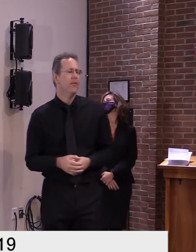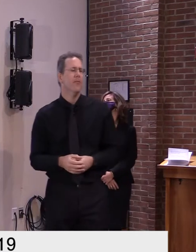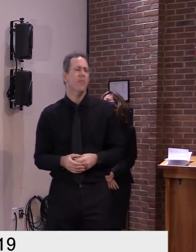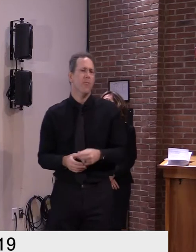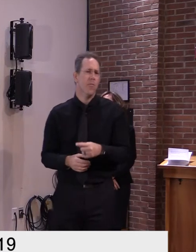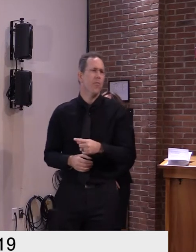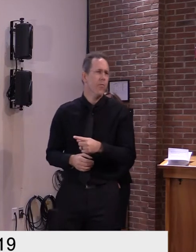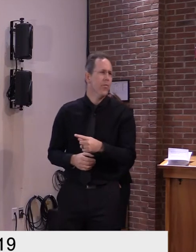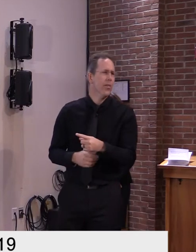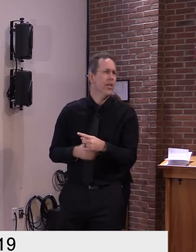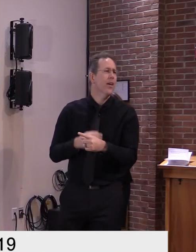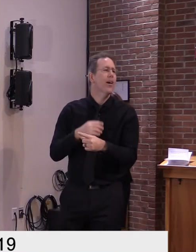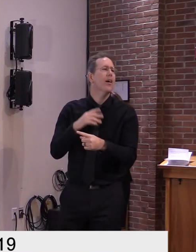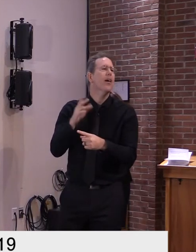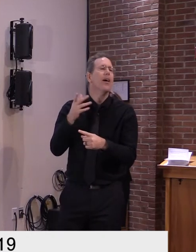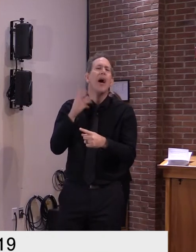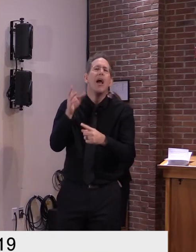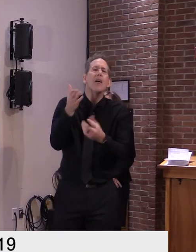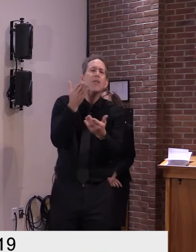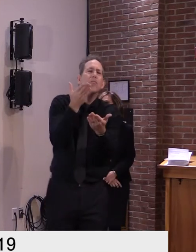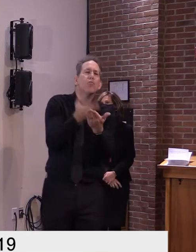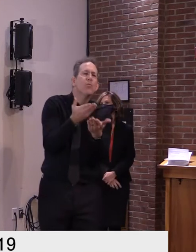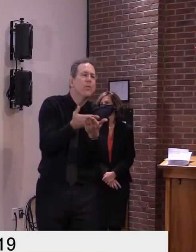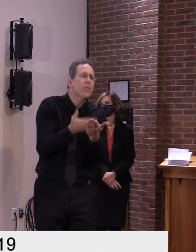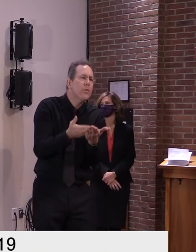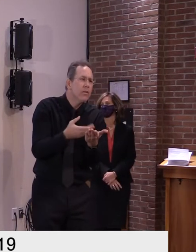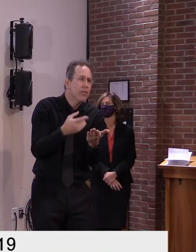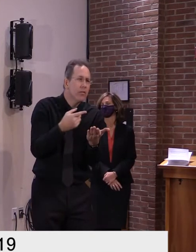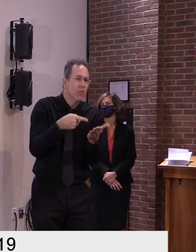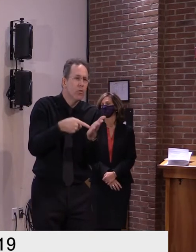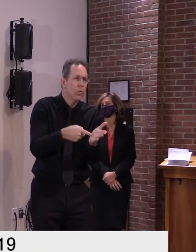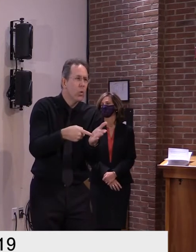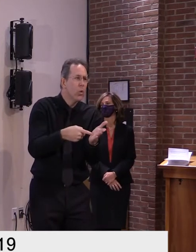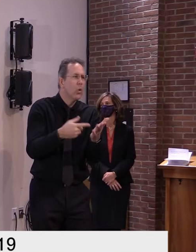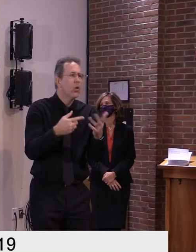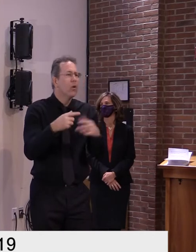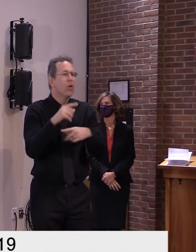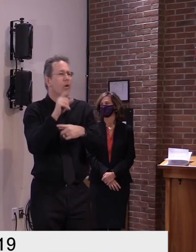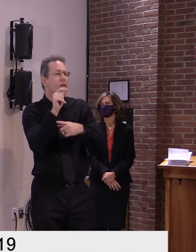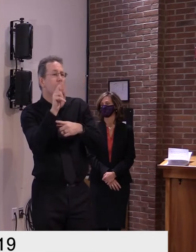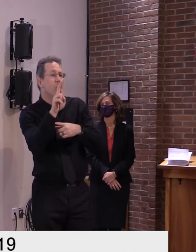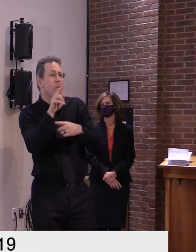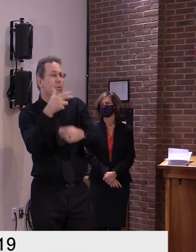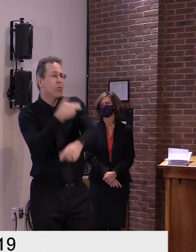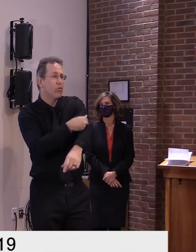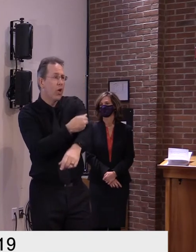Is there any evidence of disparities that you know of in flu or vaccine data that